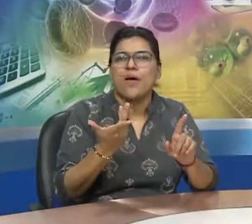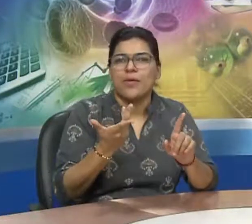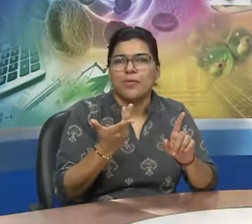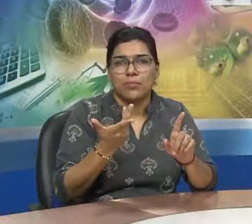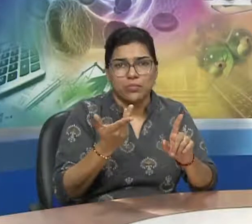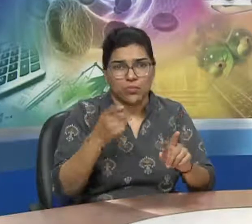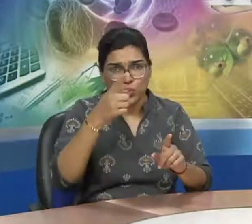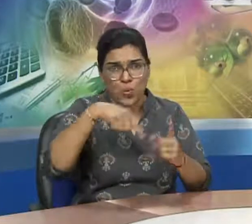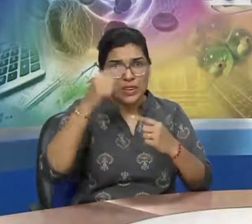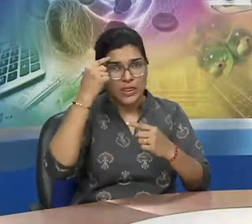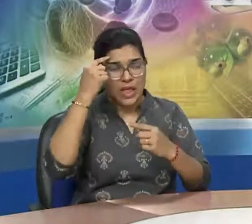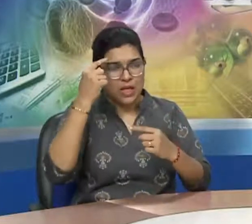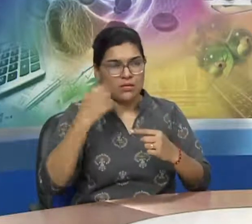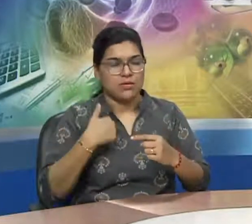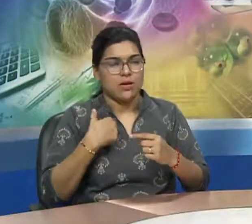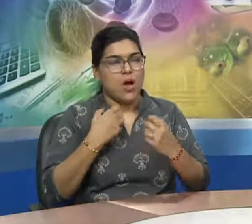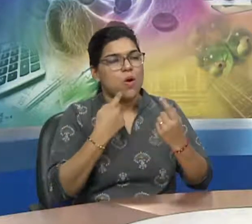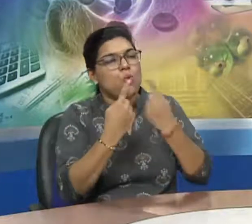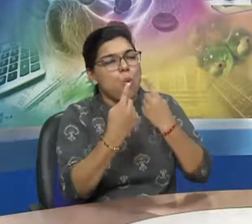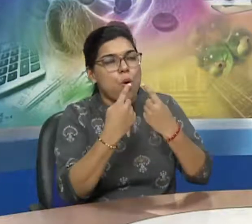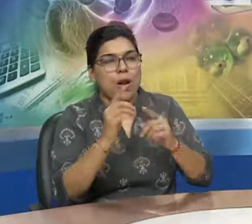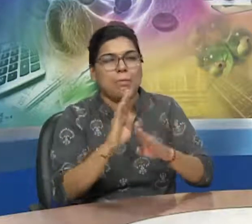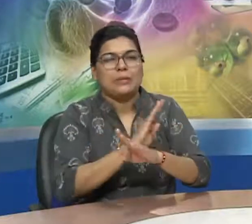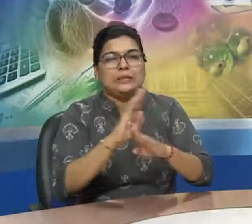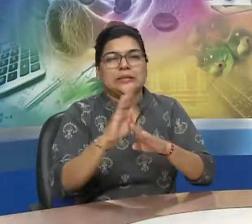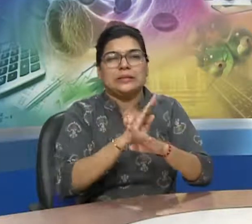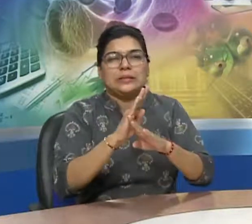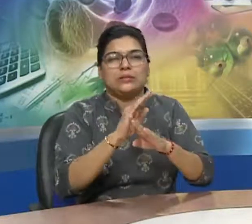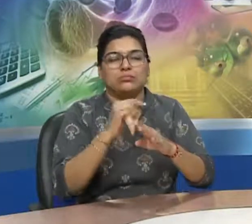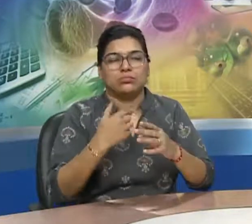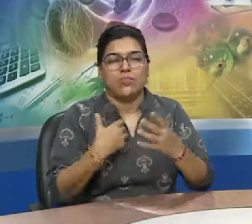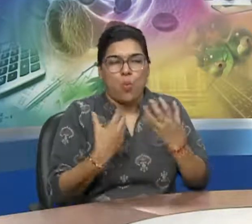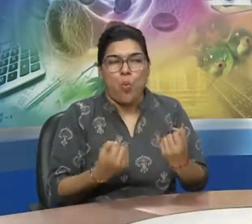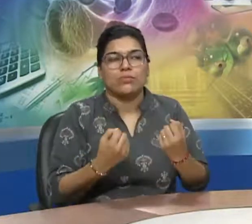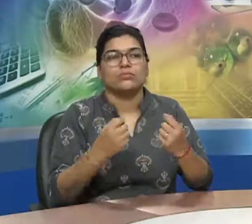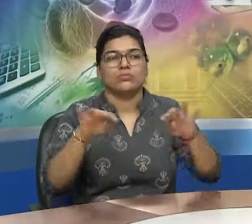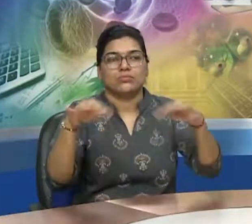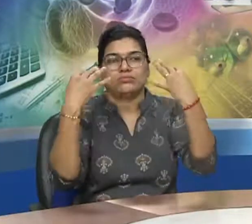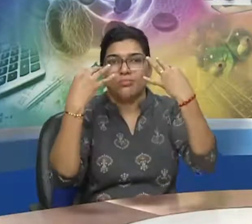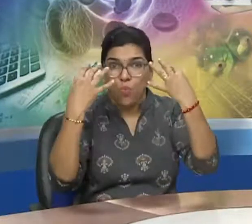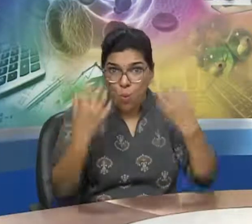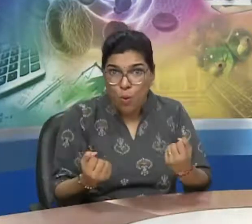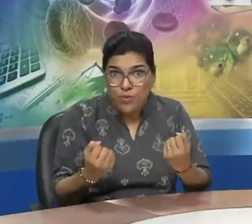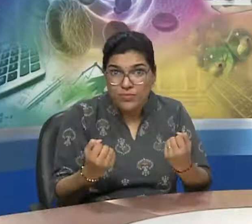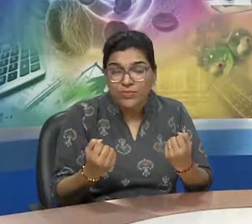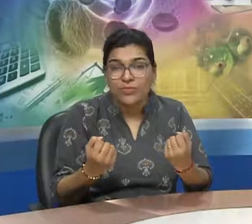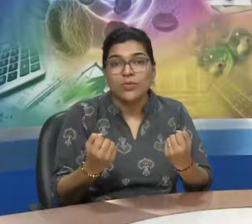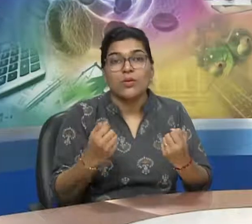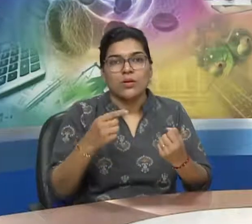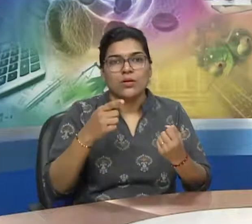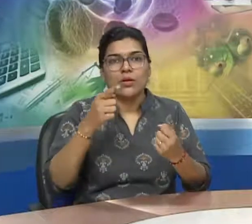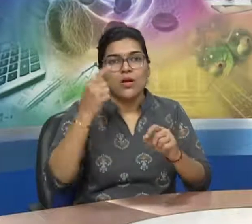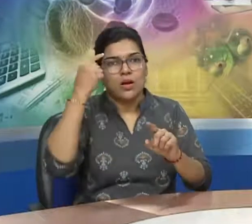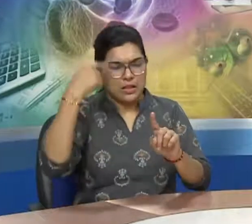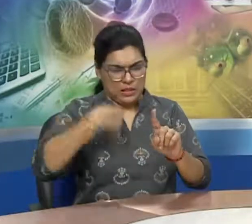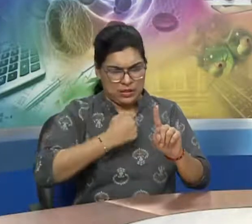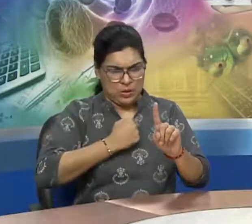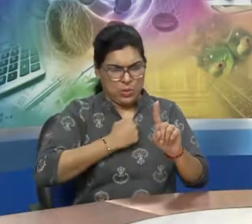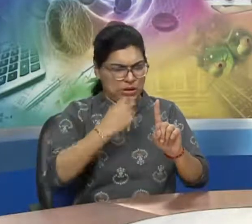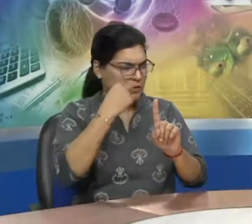you understand or can you imagine why do you think you said it Was it because you